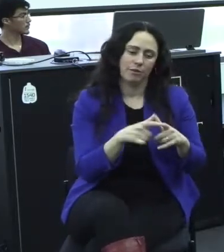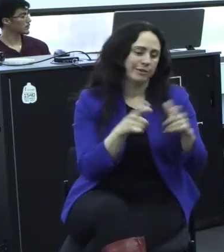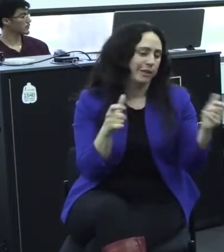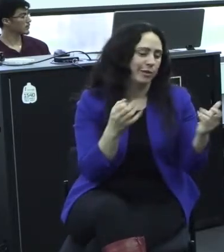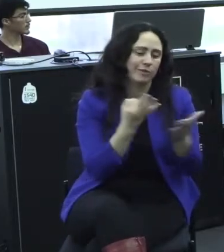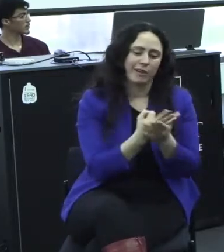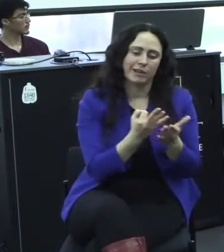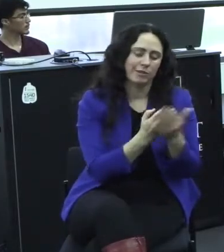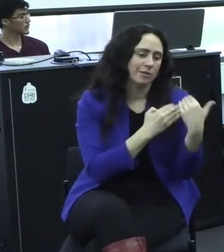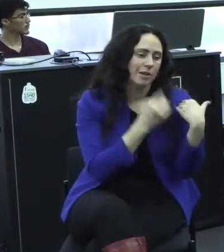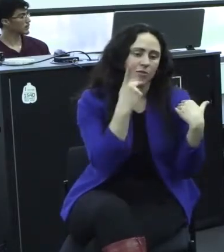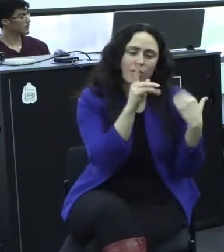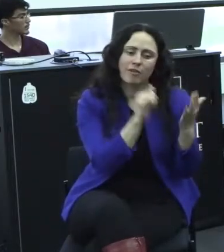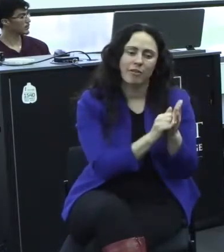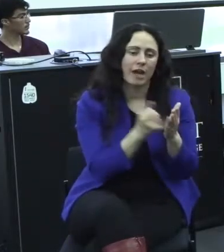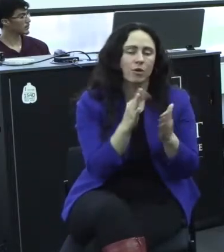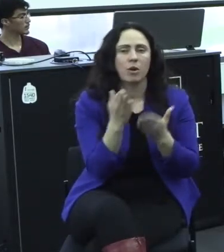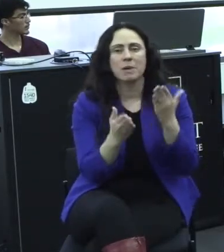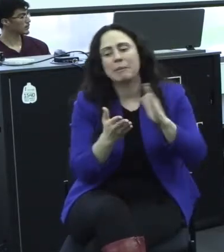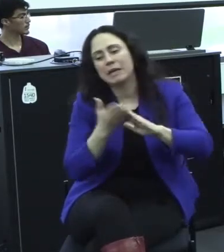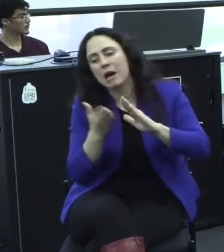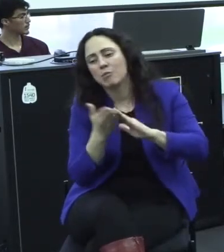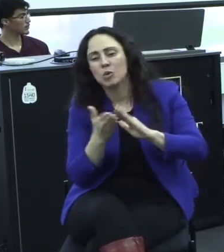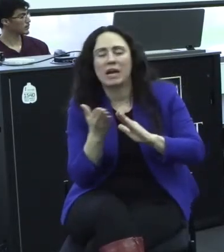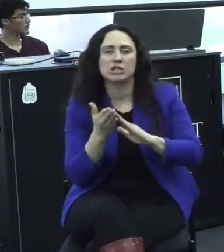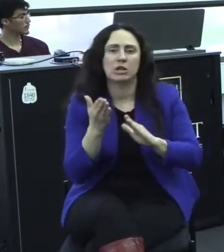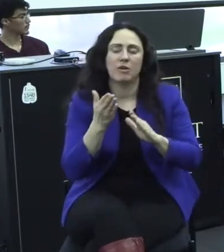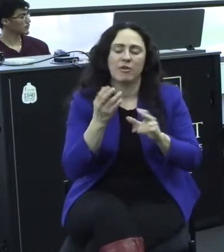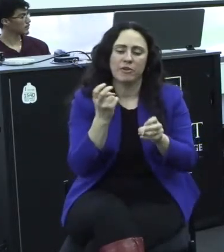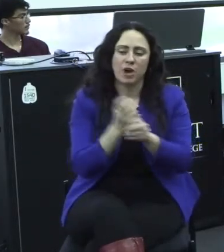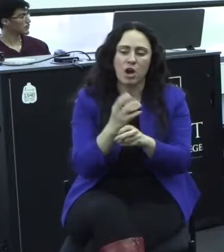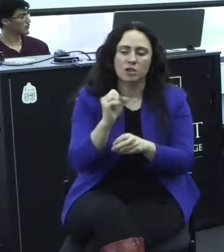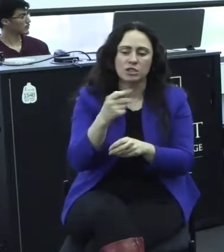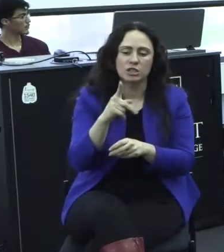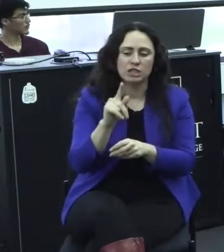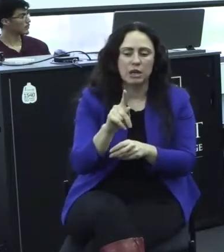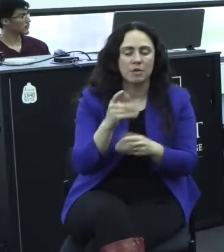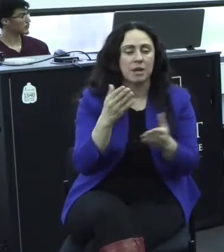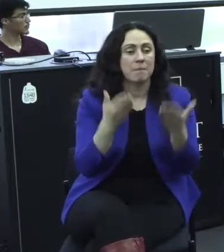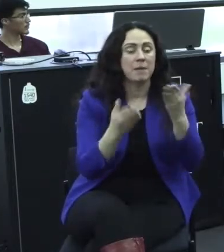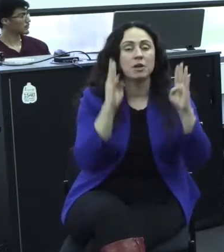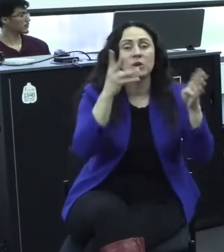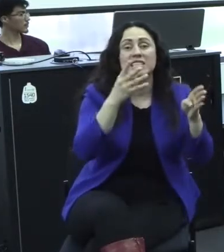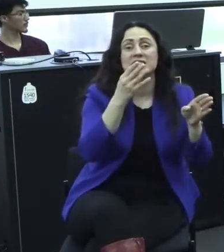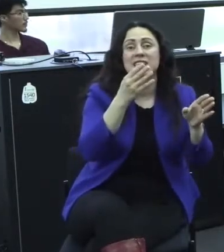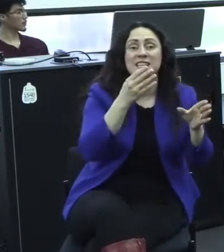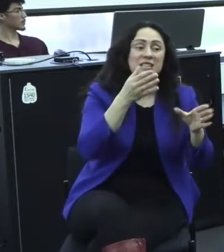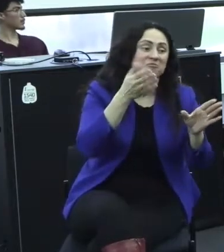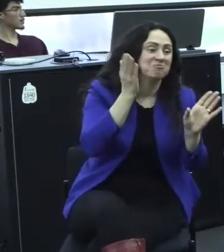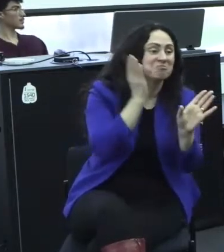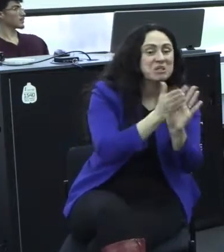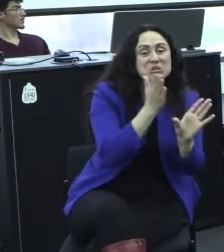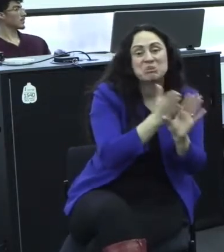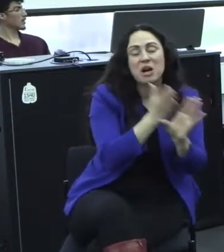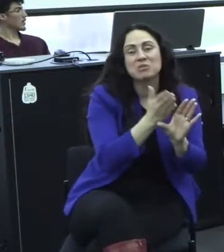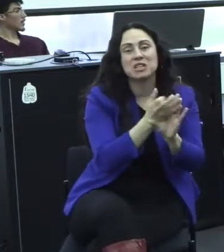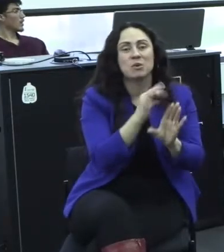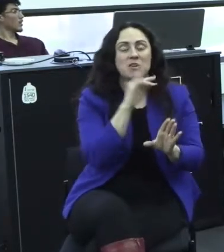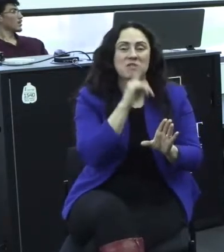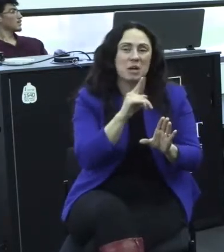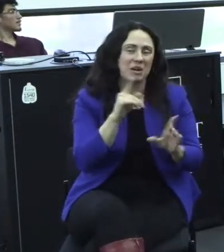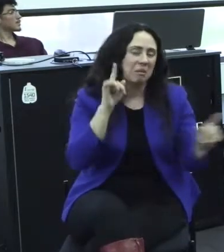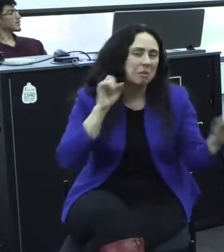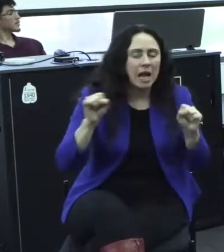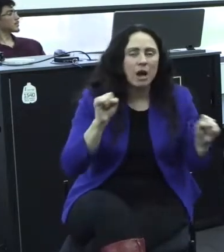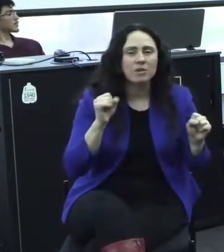hardship or if there's an operational hardship, such as it creates disruption or is overly loud or things like that.